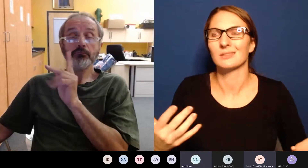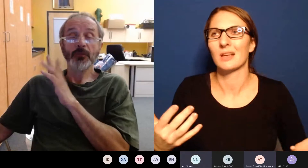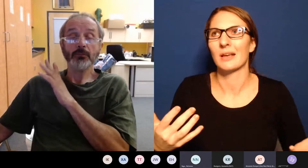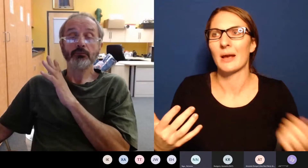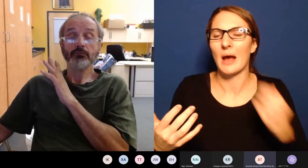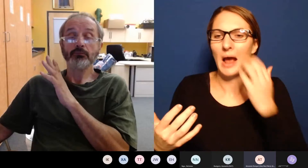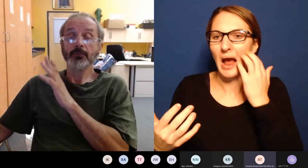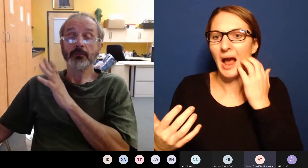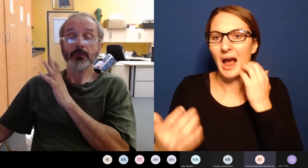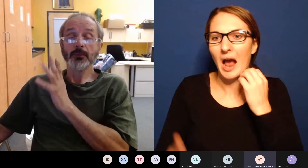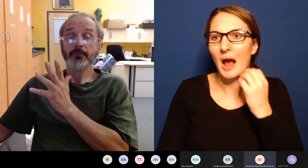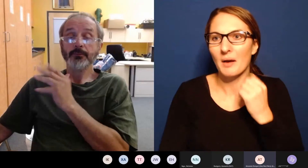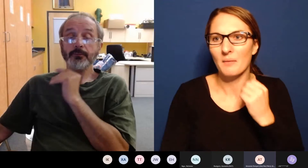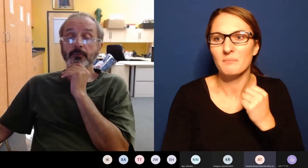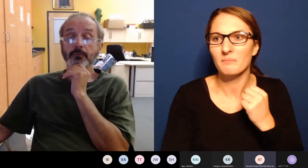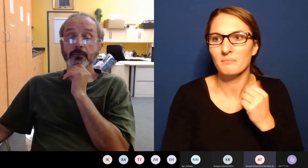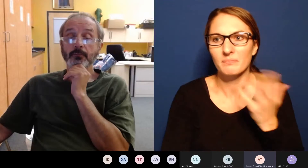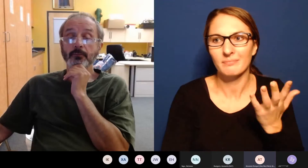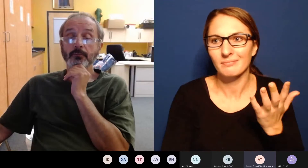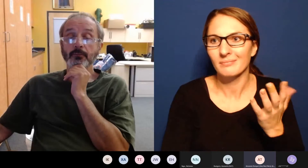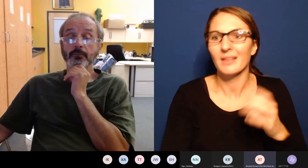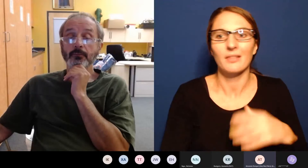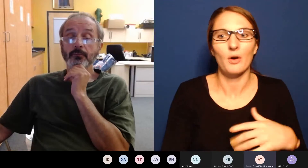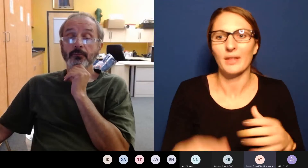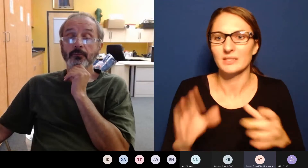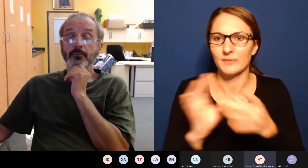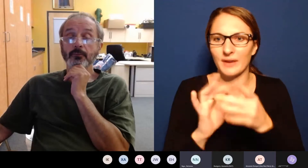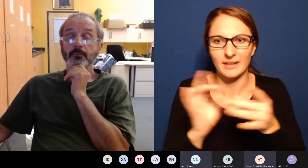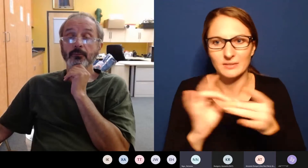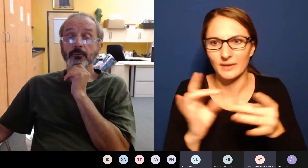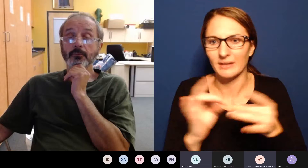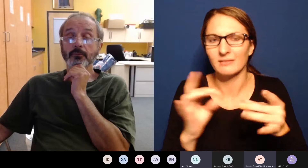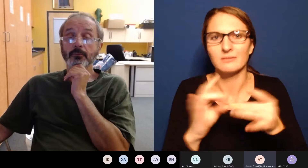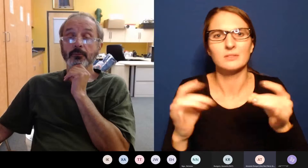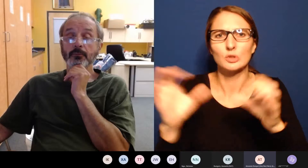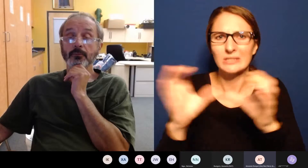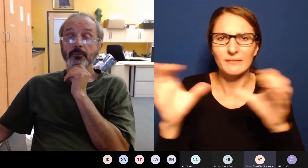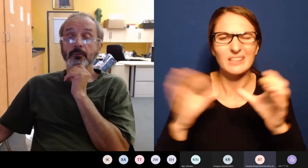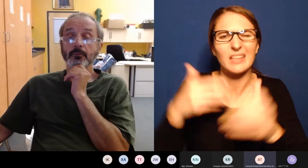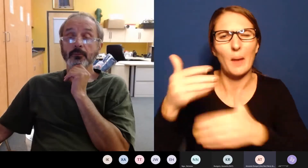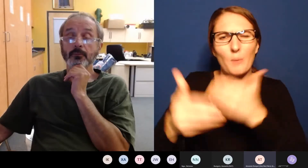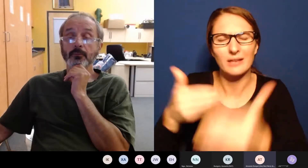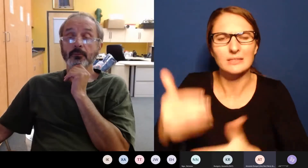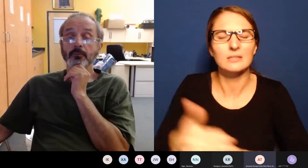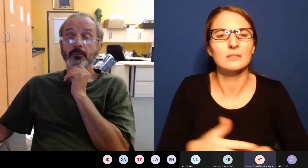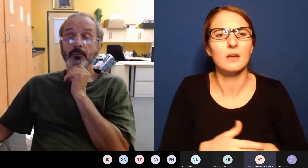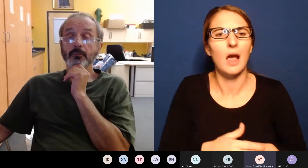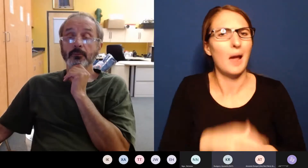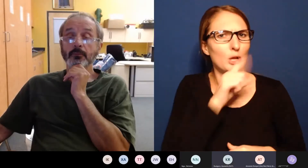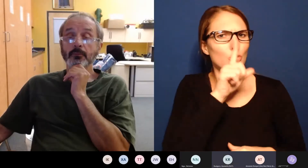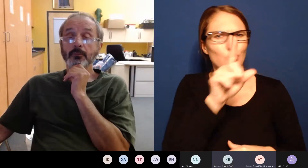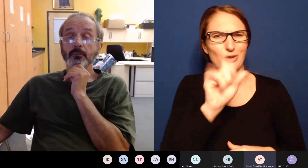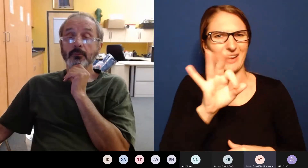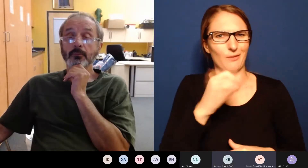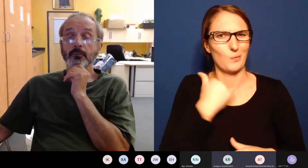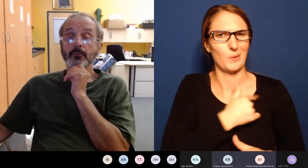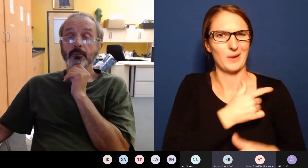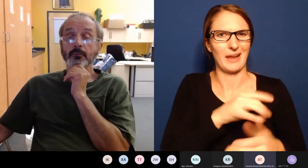to provide a statement and certificate. Oh, that's fine. That's fine. Yeah, I'm not sure we would have time to do